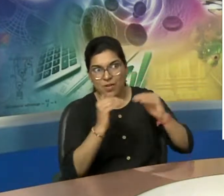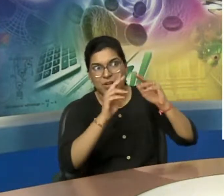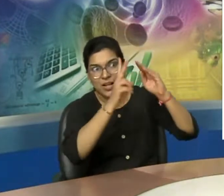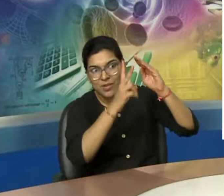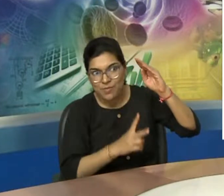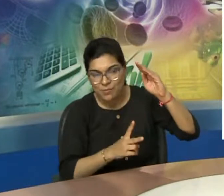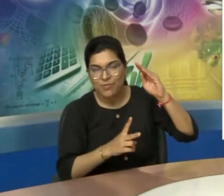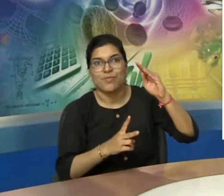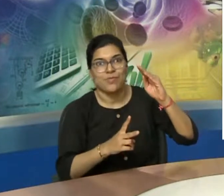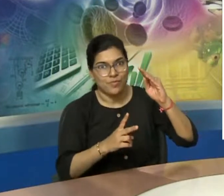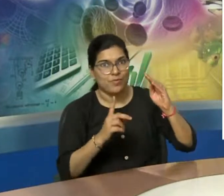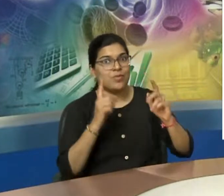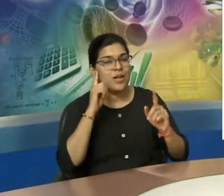the level of